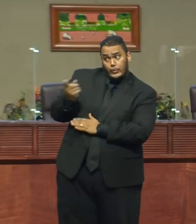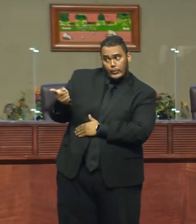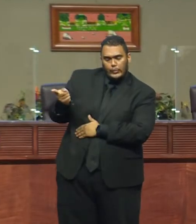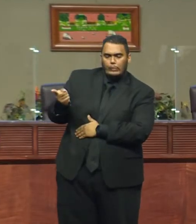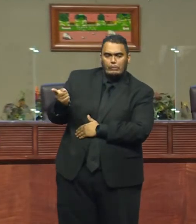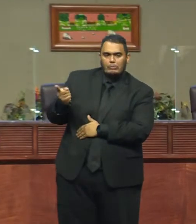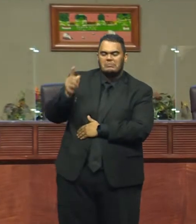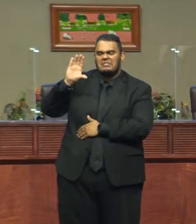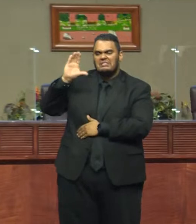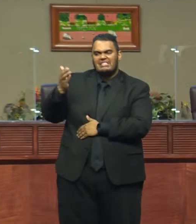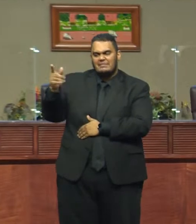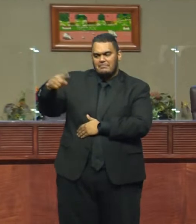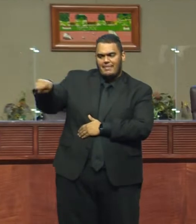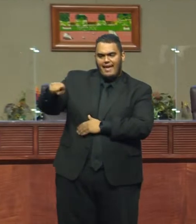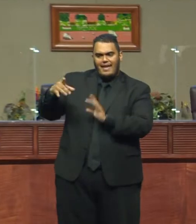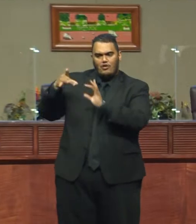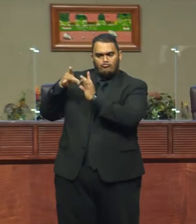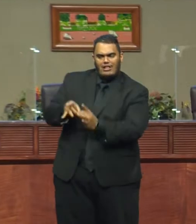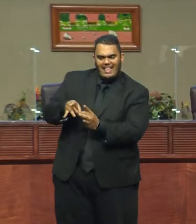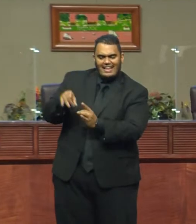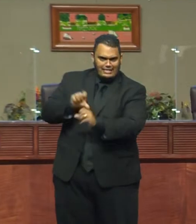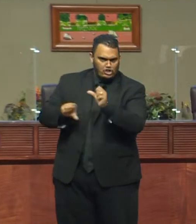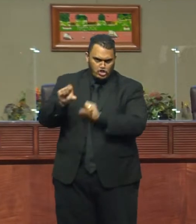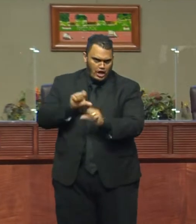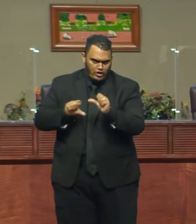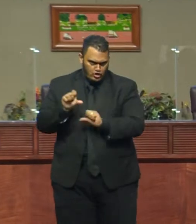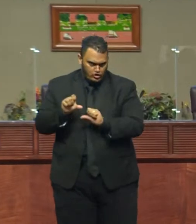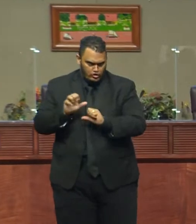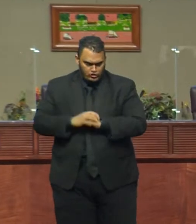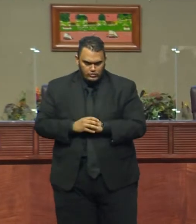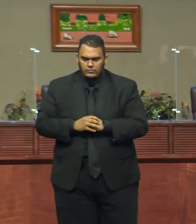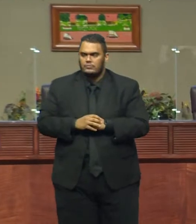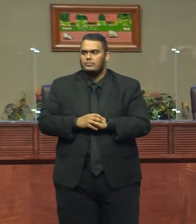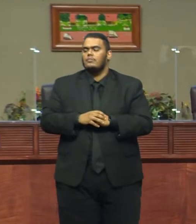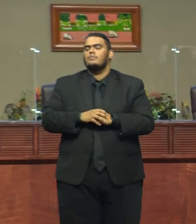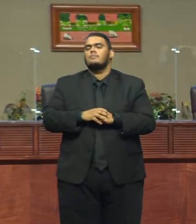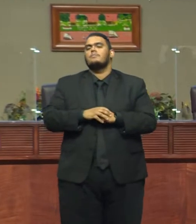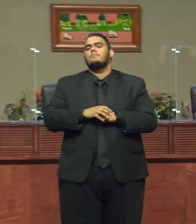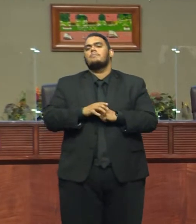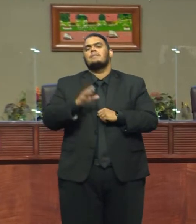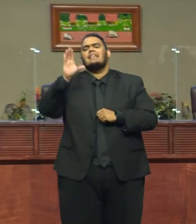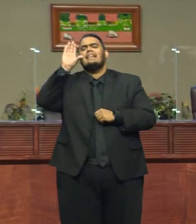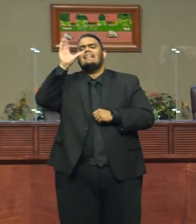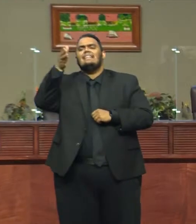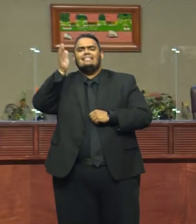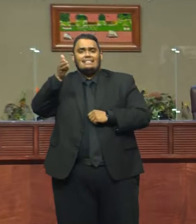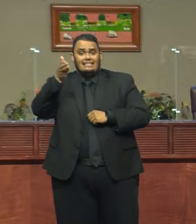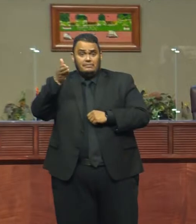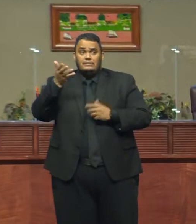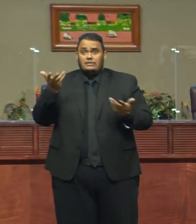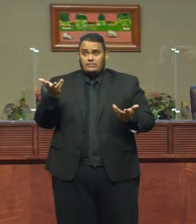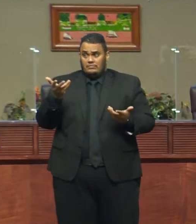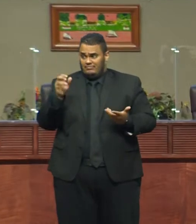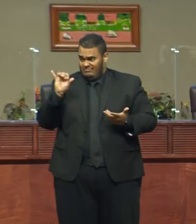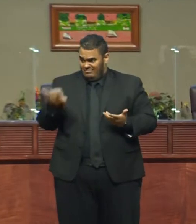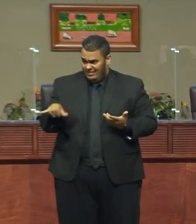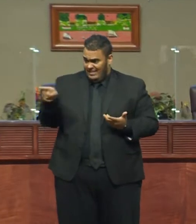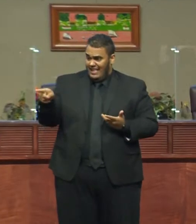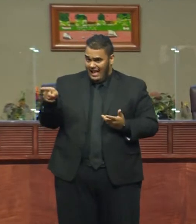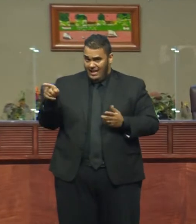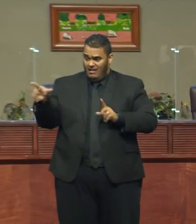be related. I think the big question for us is, has any of those cases been locally